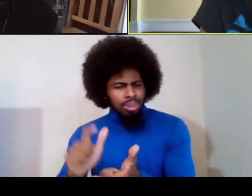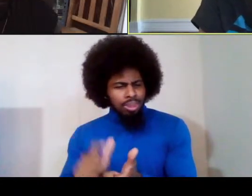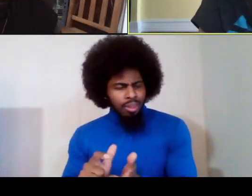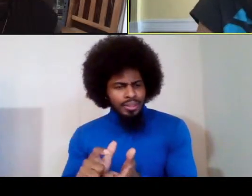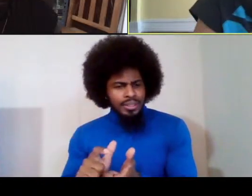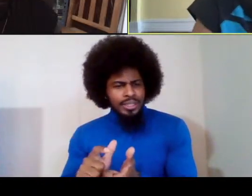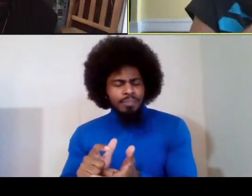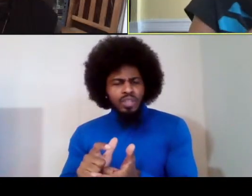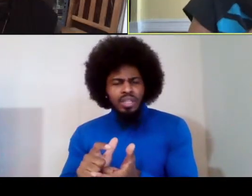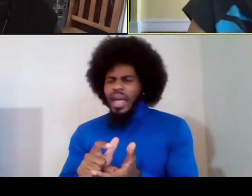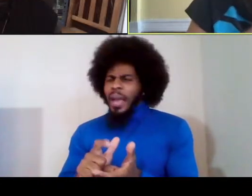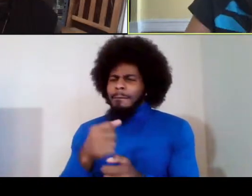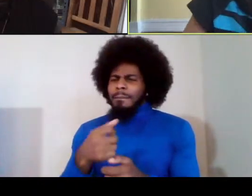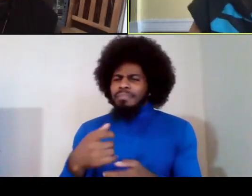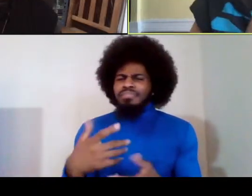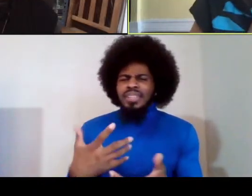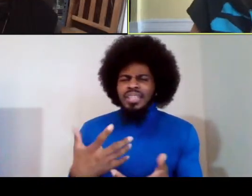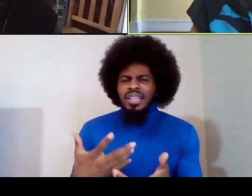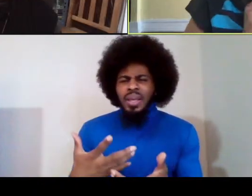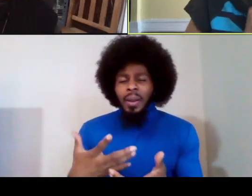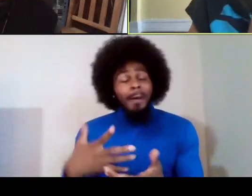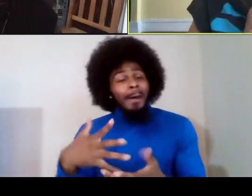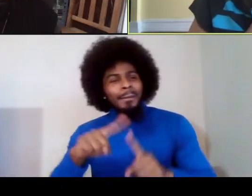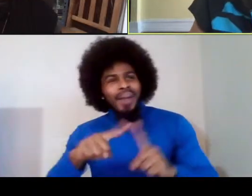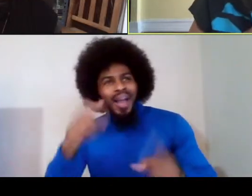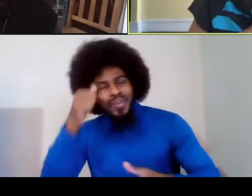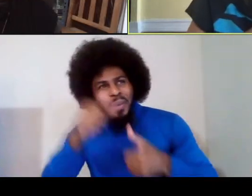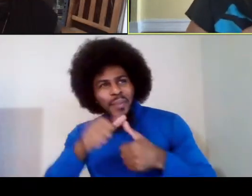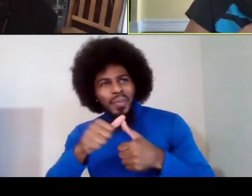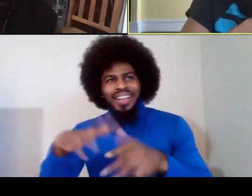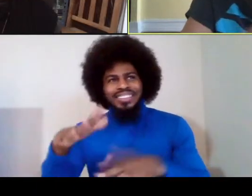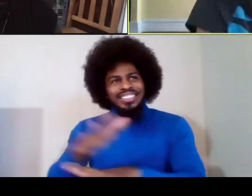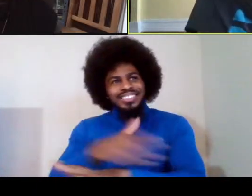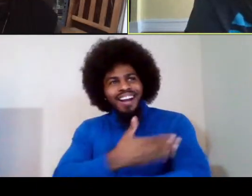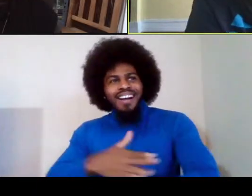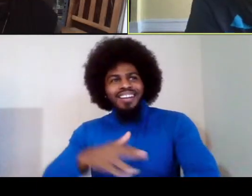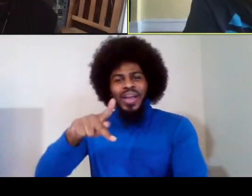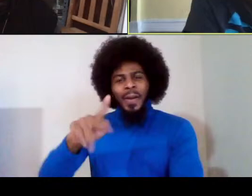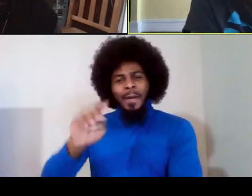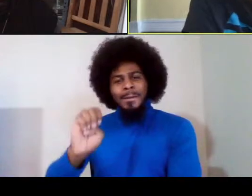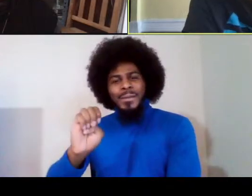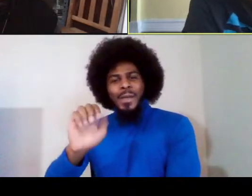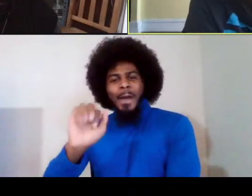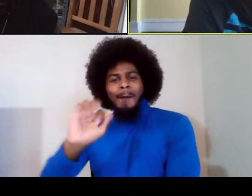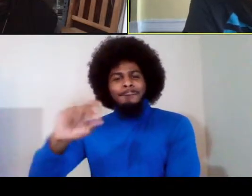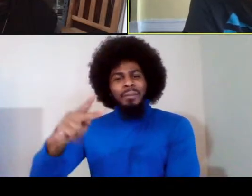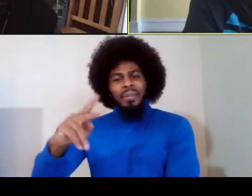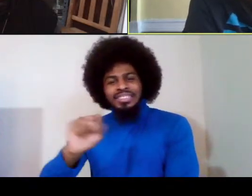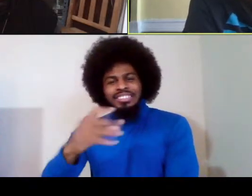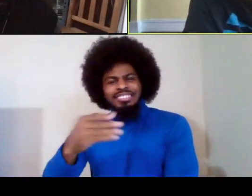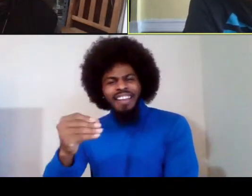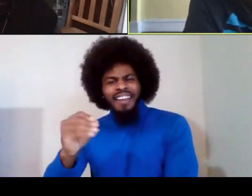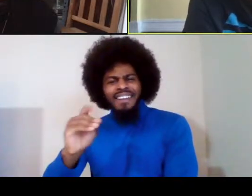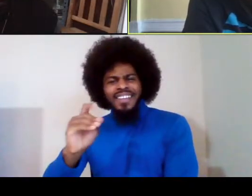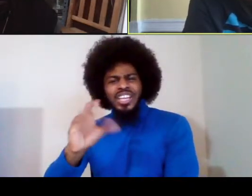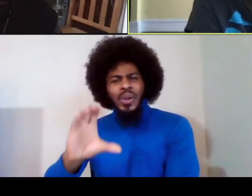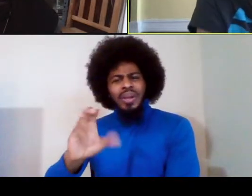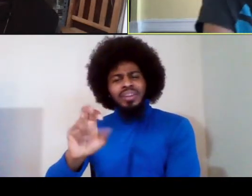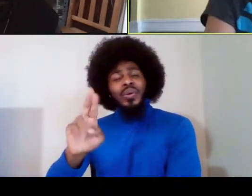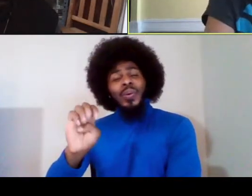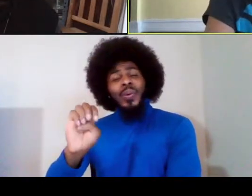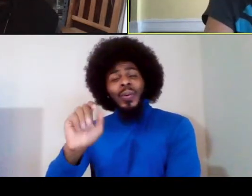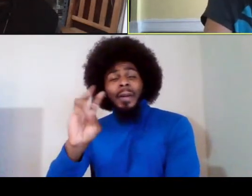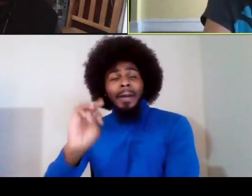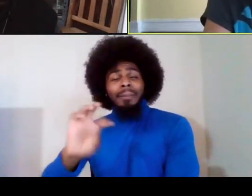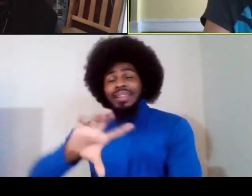with Peaches and Cream. They're like, Peaches and Cream. That's right. And then they would switch to the next song that group was about to do. And